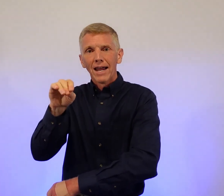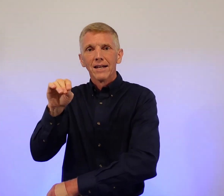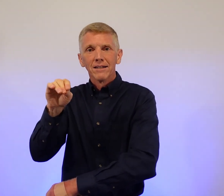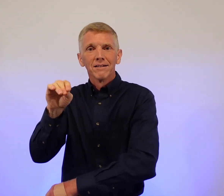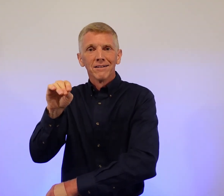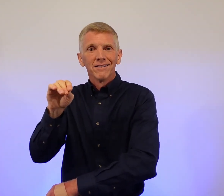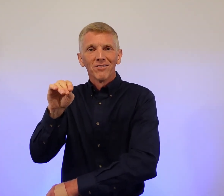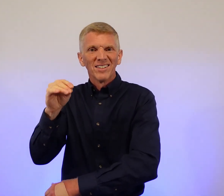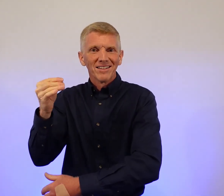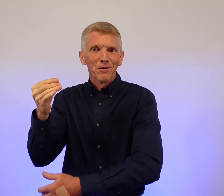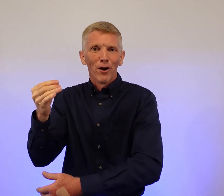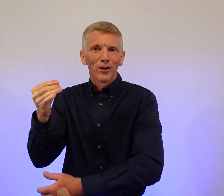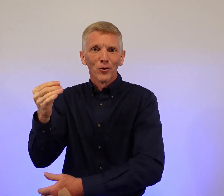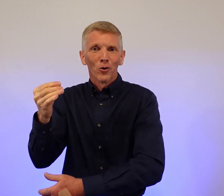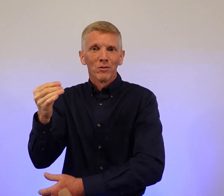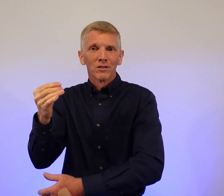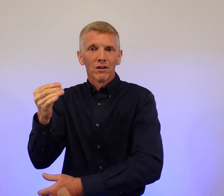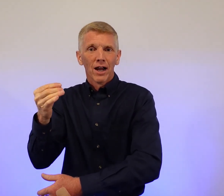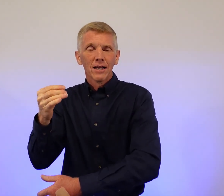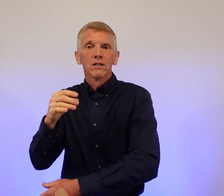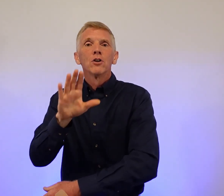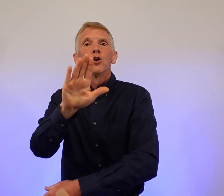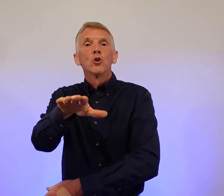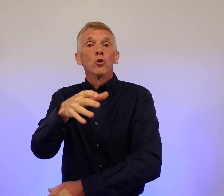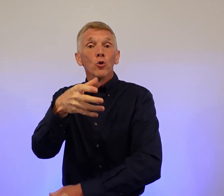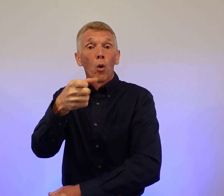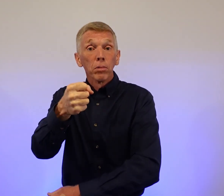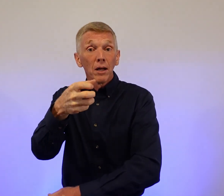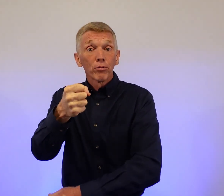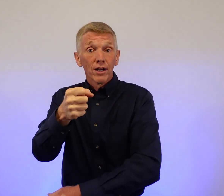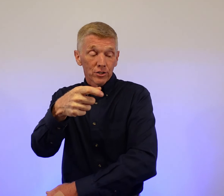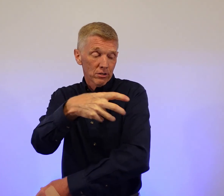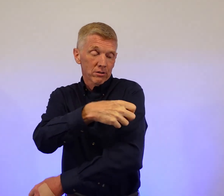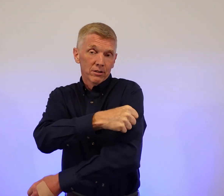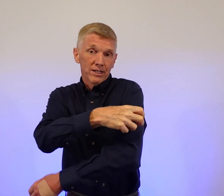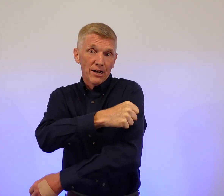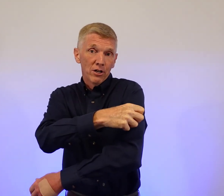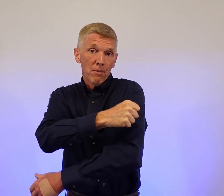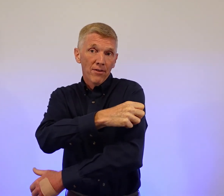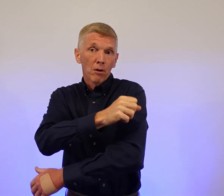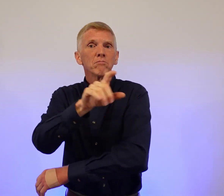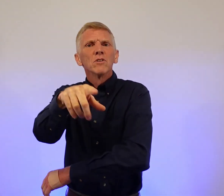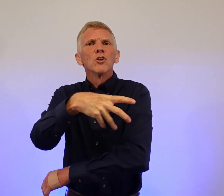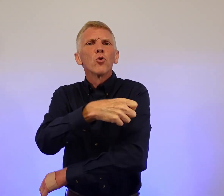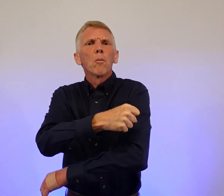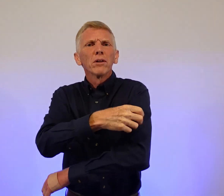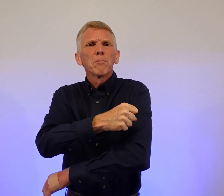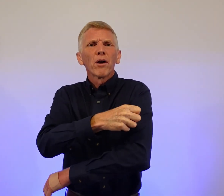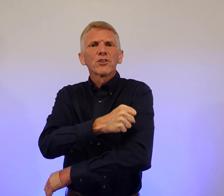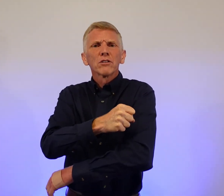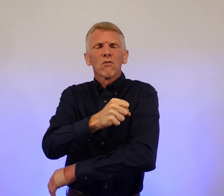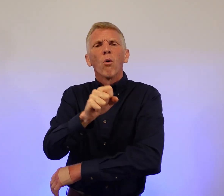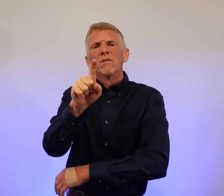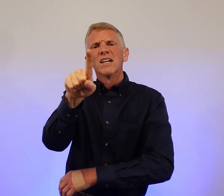120/80. If I take the American norm, right? Your blood pressure, got to hear you by the arm, your blood pressure, oh, it's